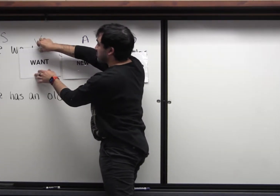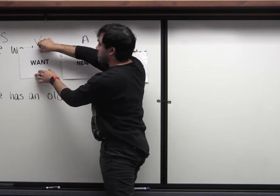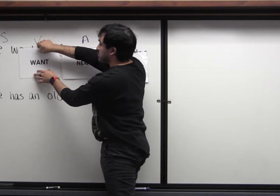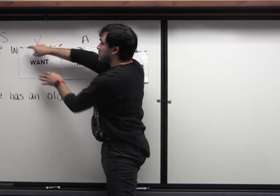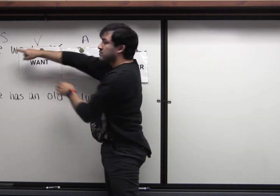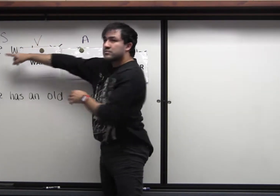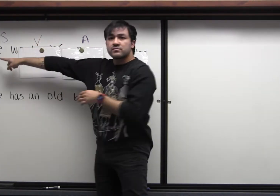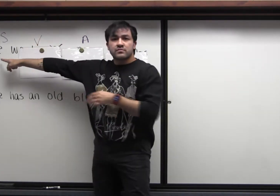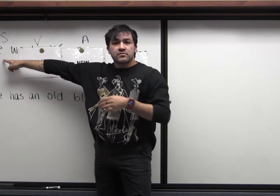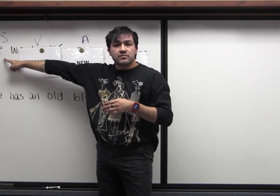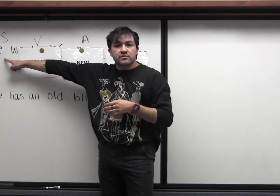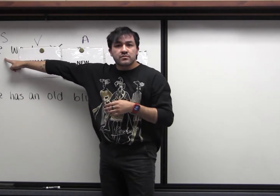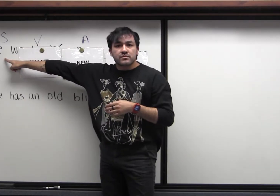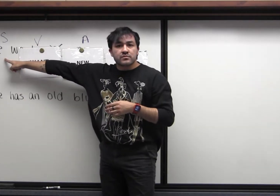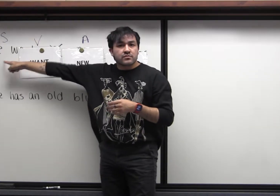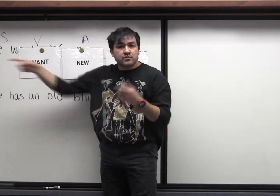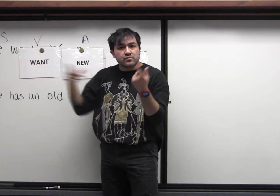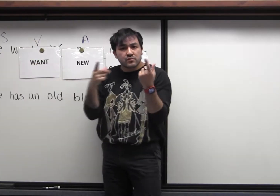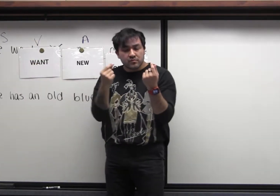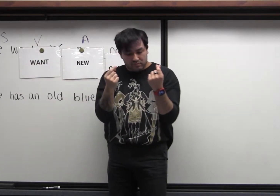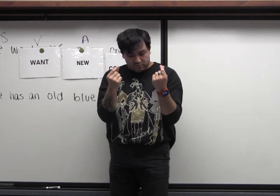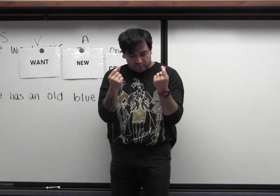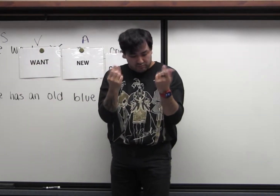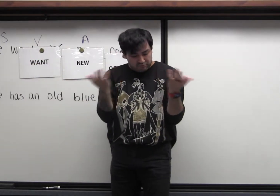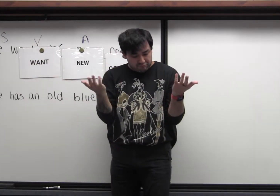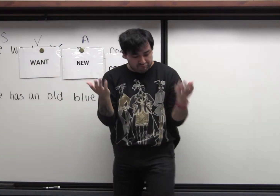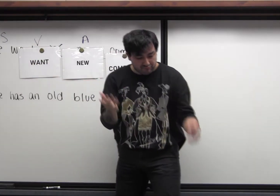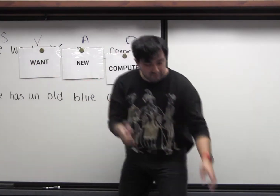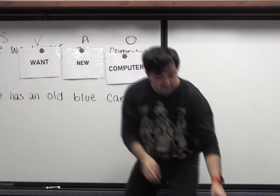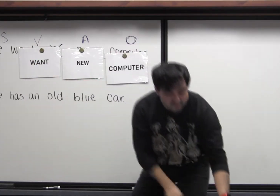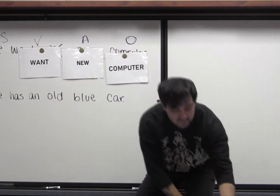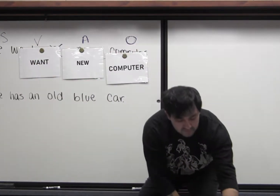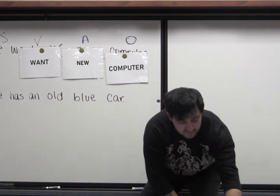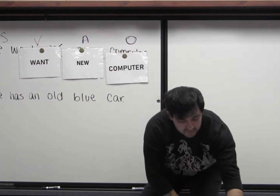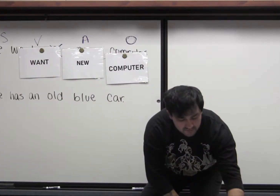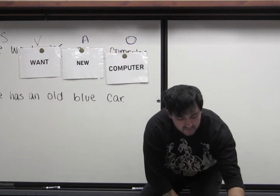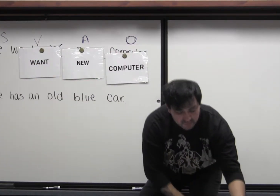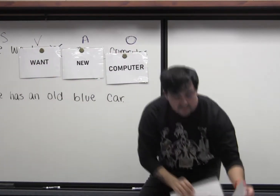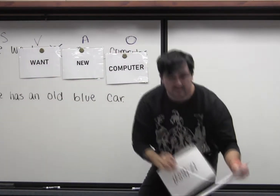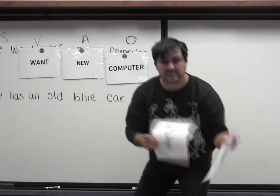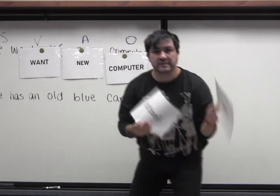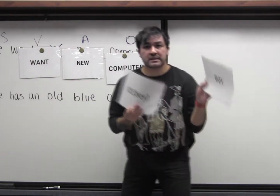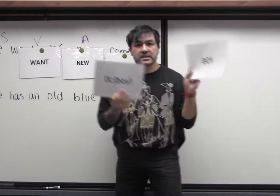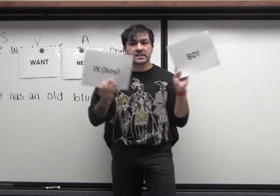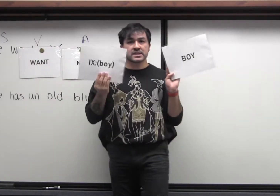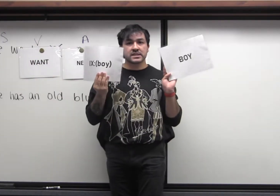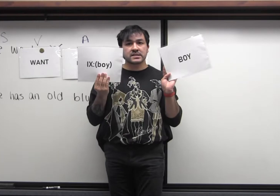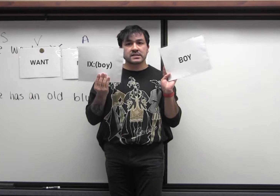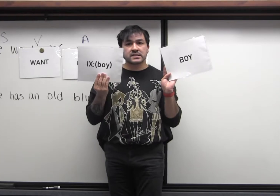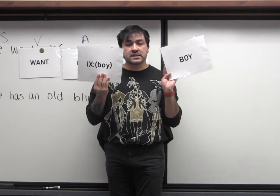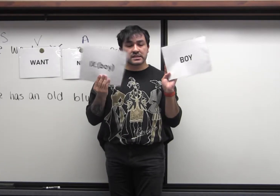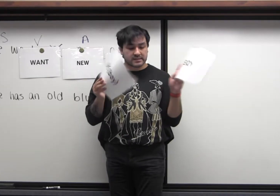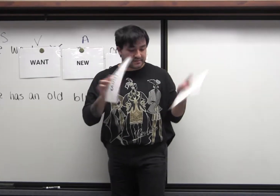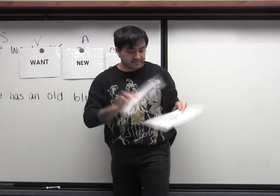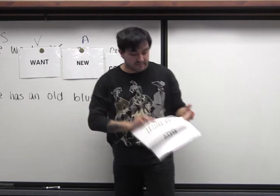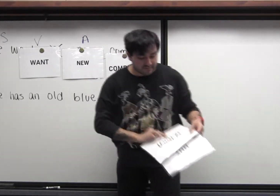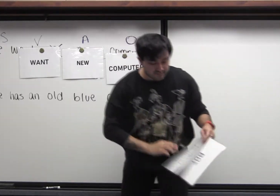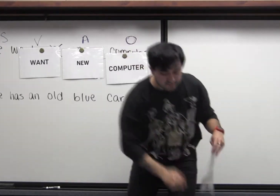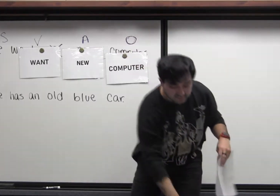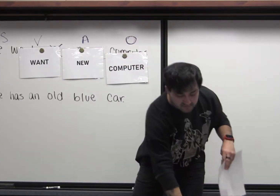English versus our ASL translation. So, we have the word he. So again, which one are we going to use? Are we using